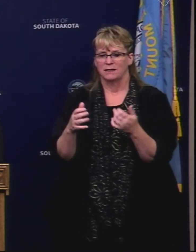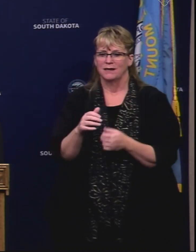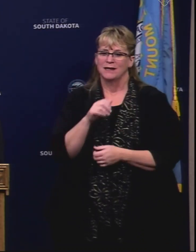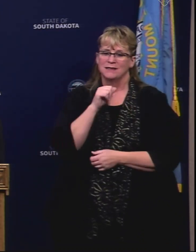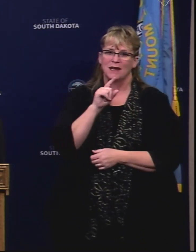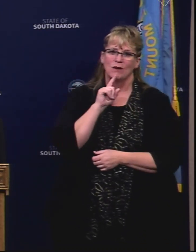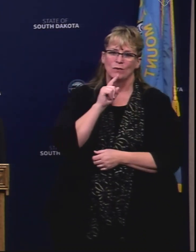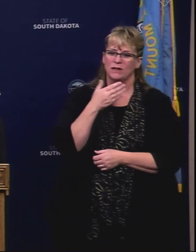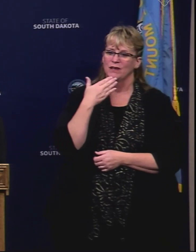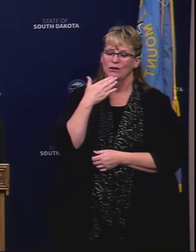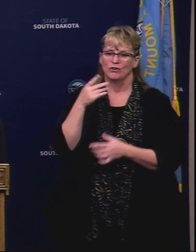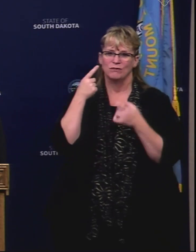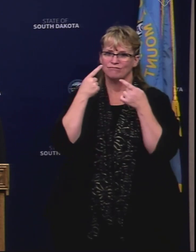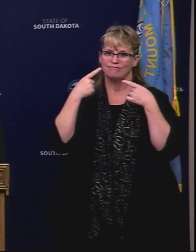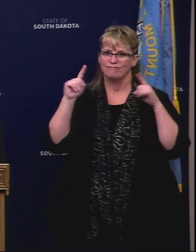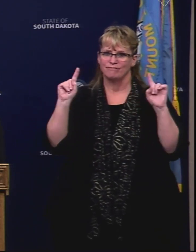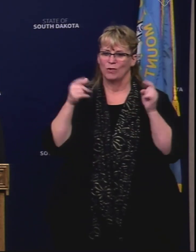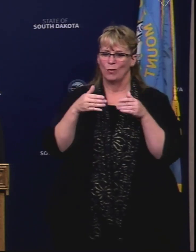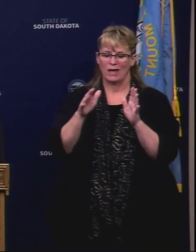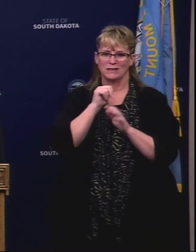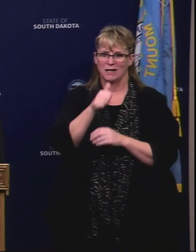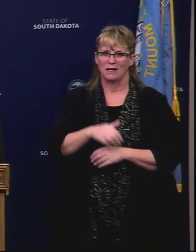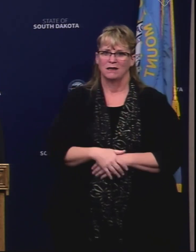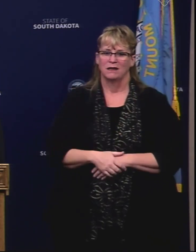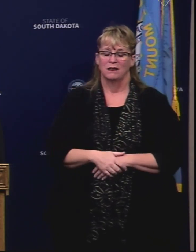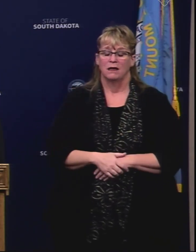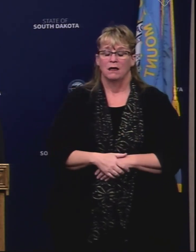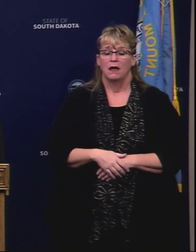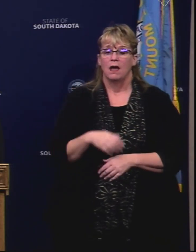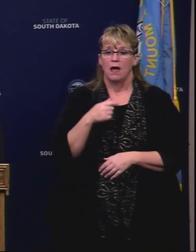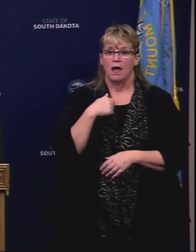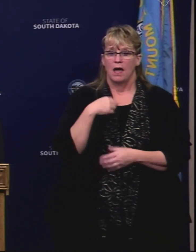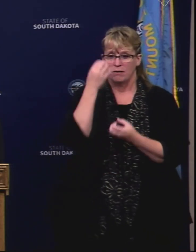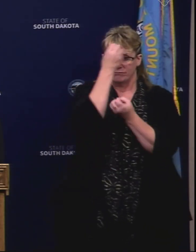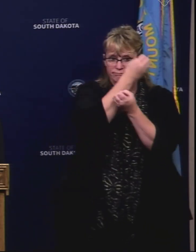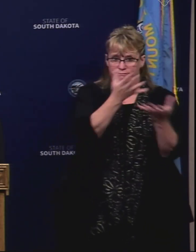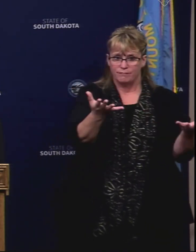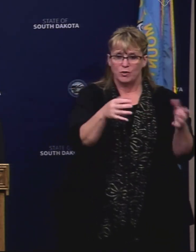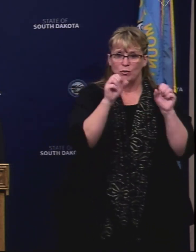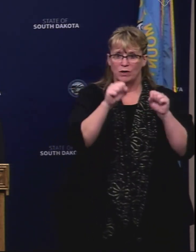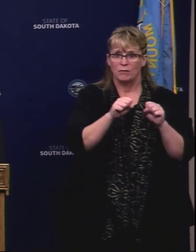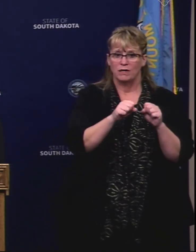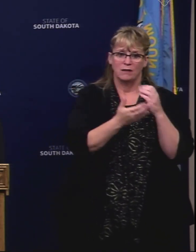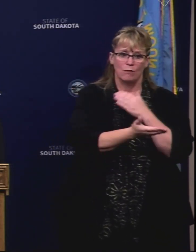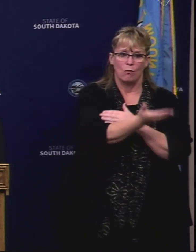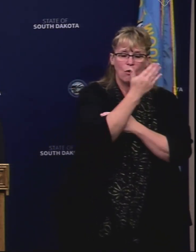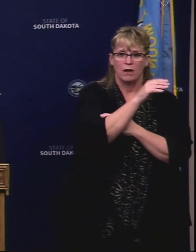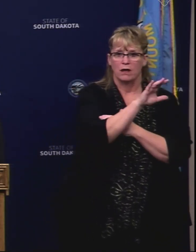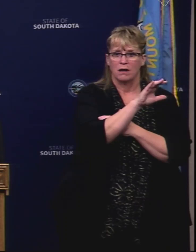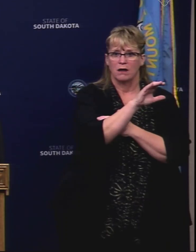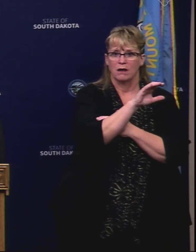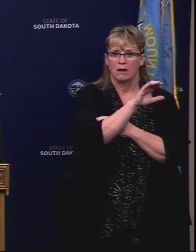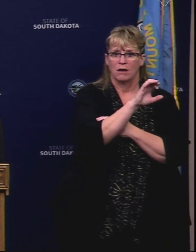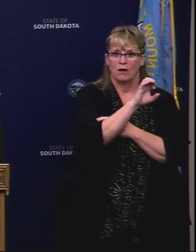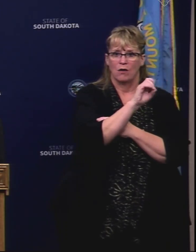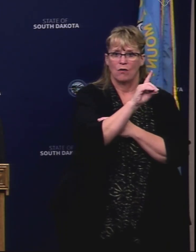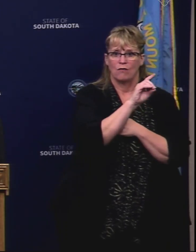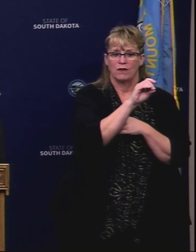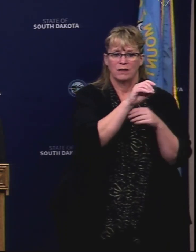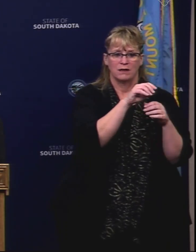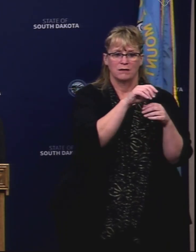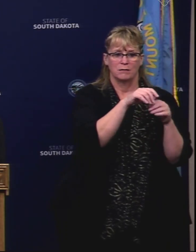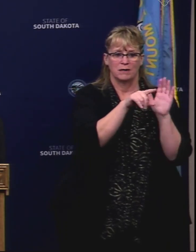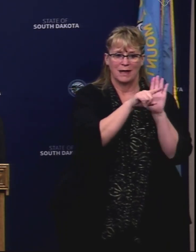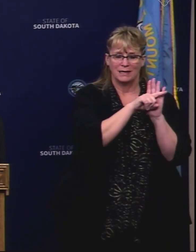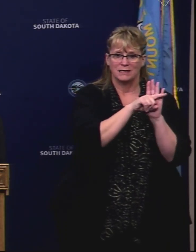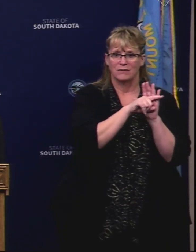an effective strategy because as we've talked, you could be COVID negative in the morning and be positive later that same day.